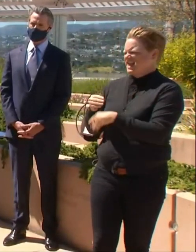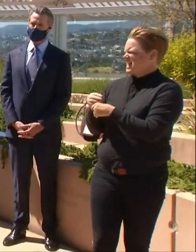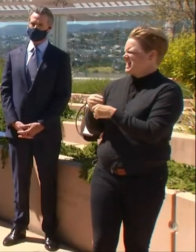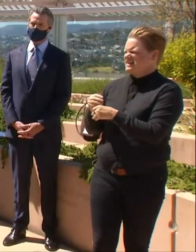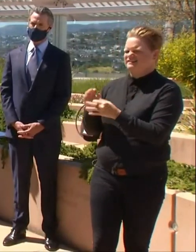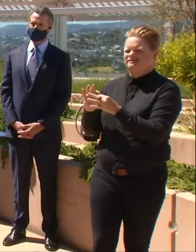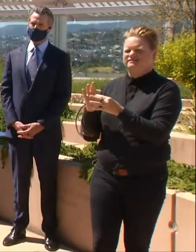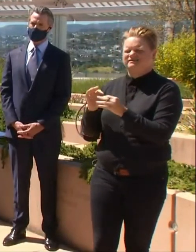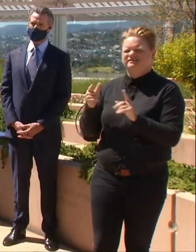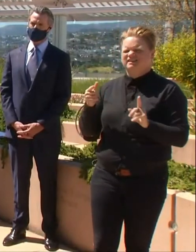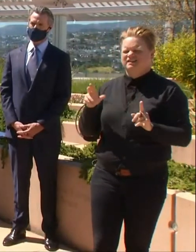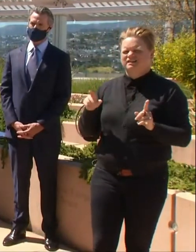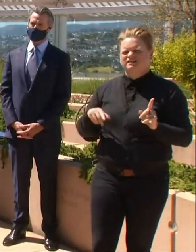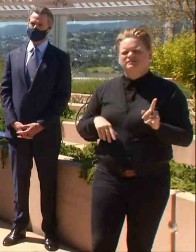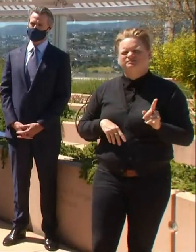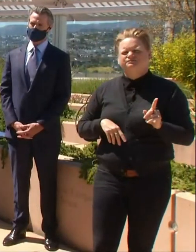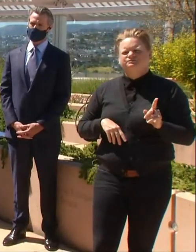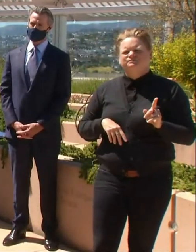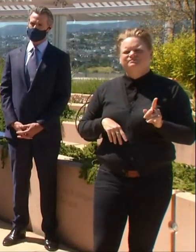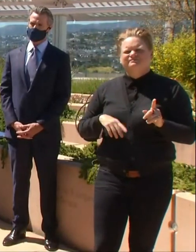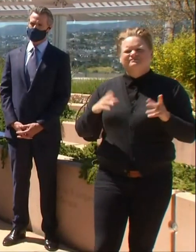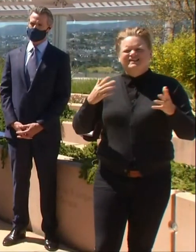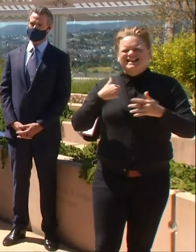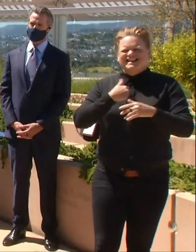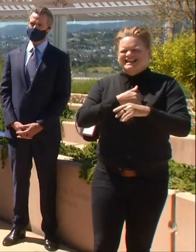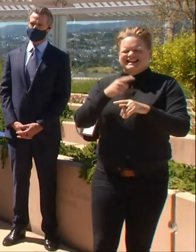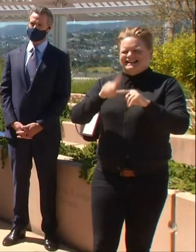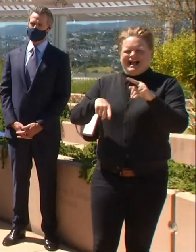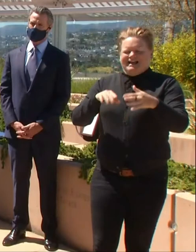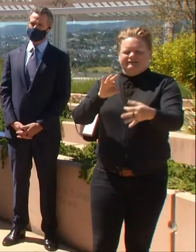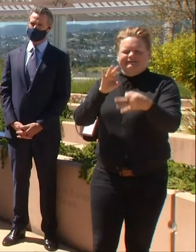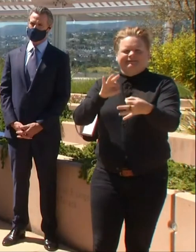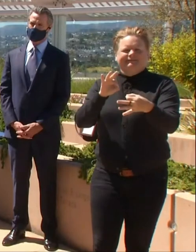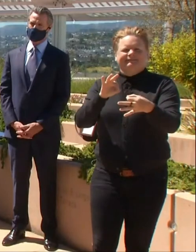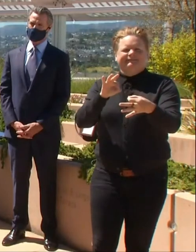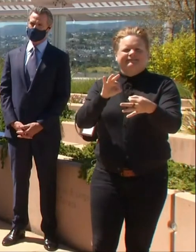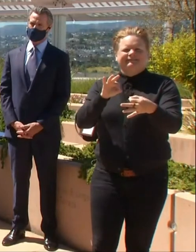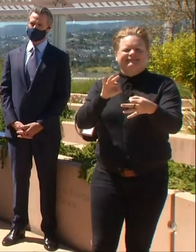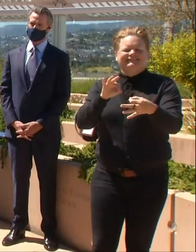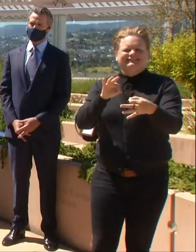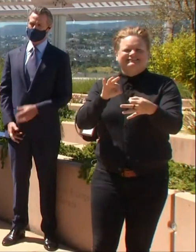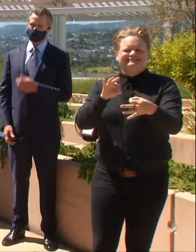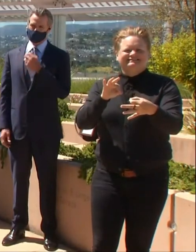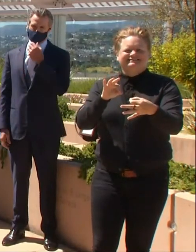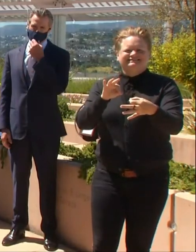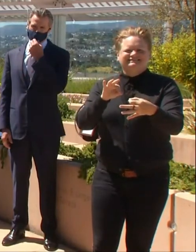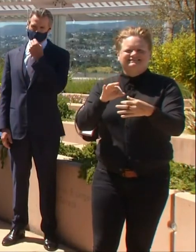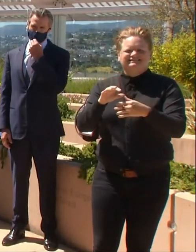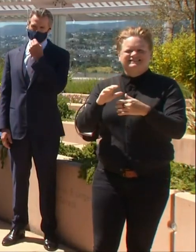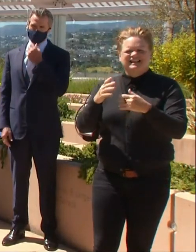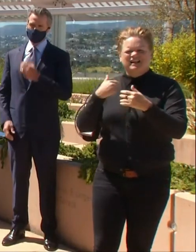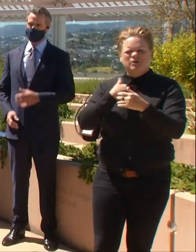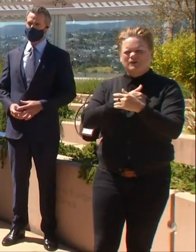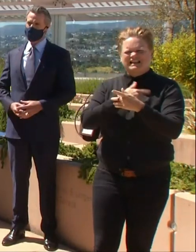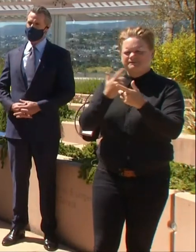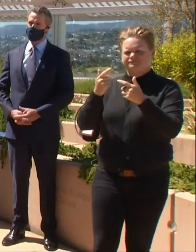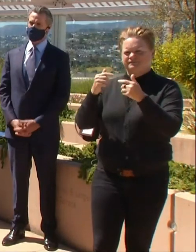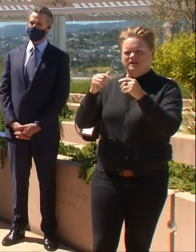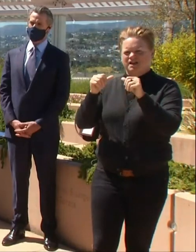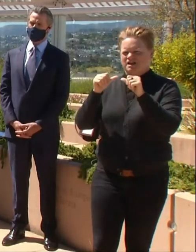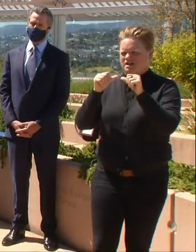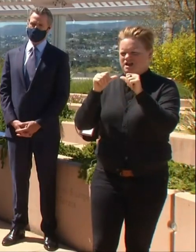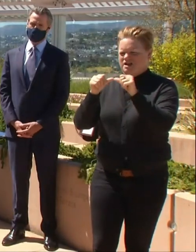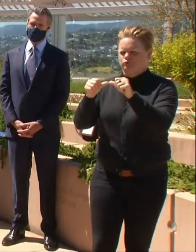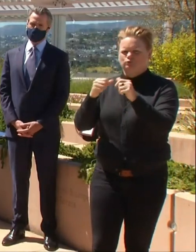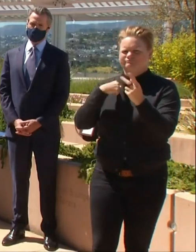we can't make the perfect the enemy of the good. Just because we continue to have some instances of gun violence tragedies in the state of California doesn't